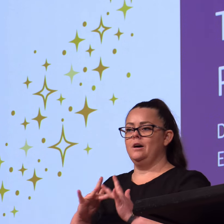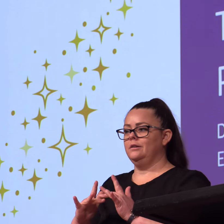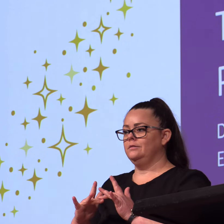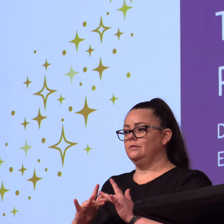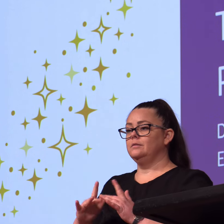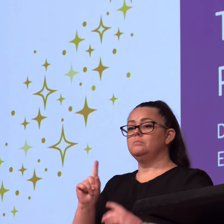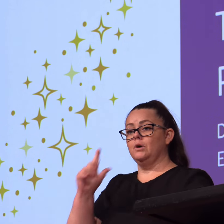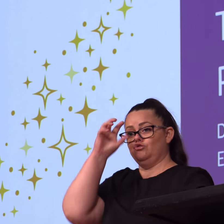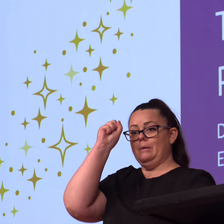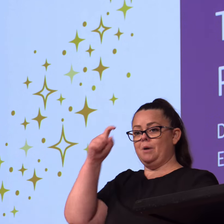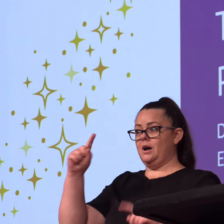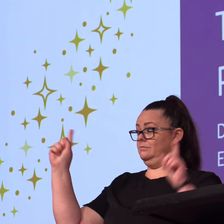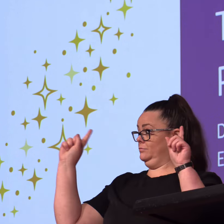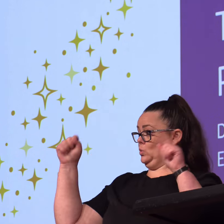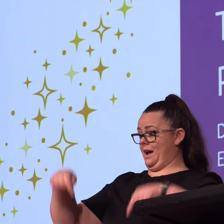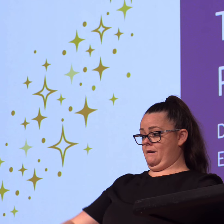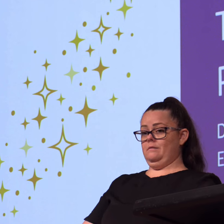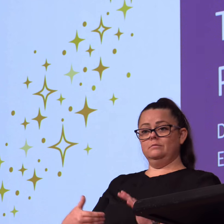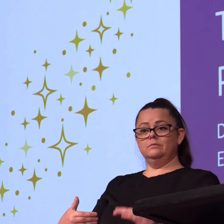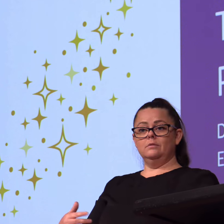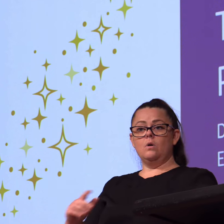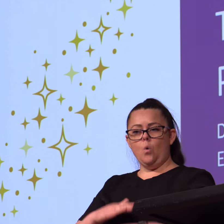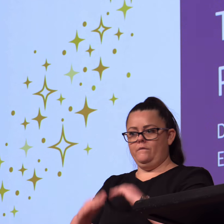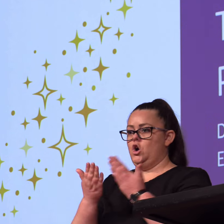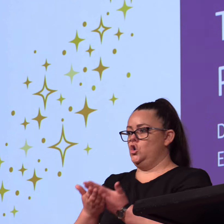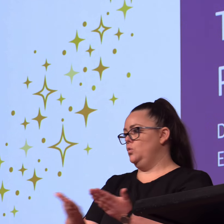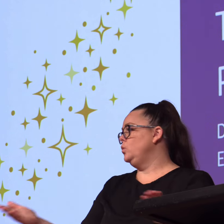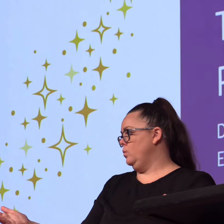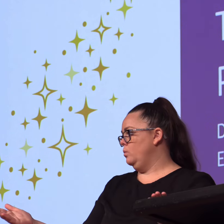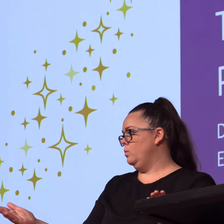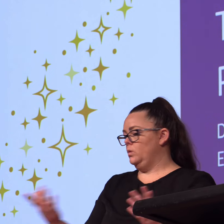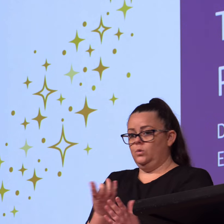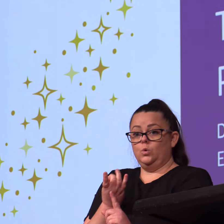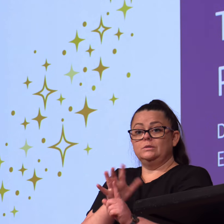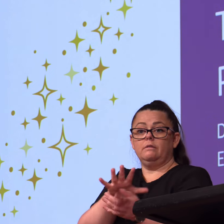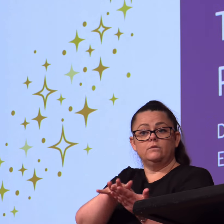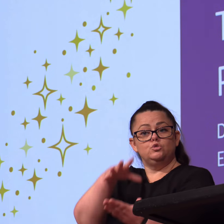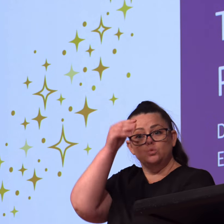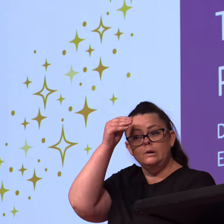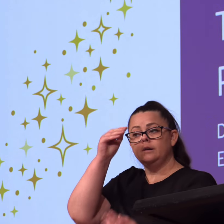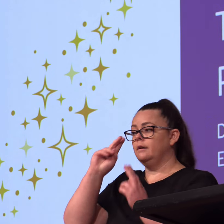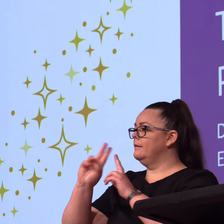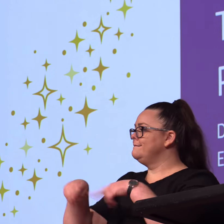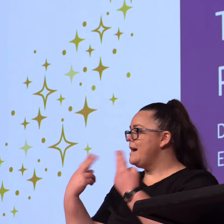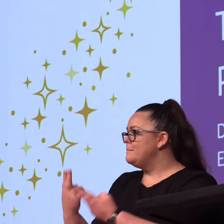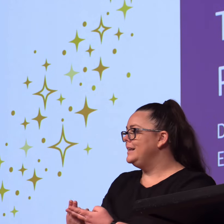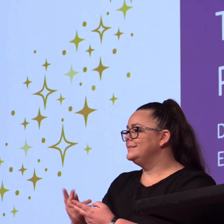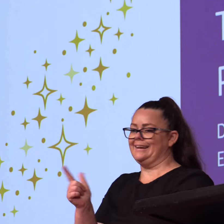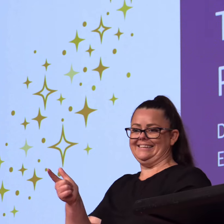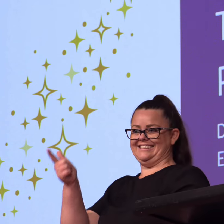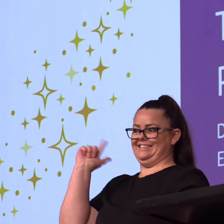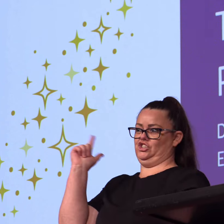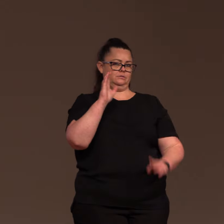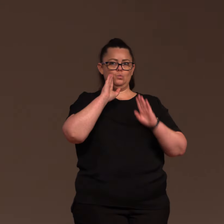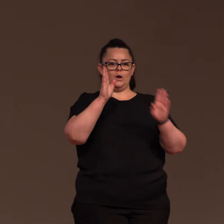morning. The students, your families, and your amazing teachers for joining us here